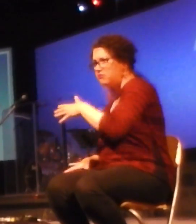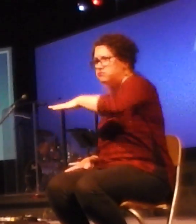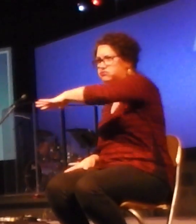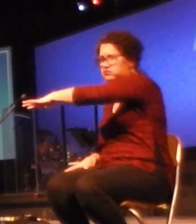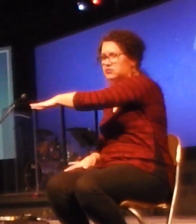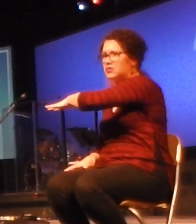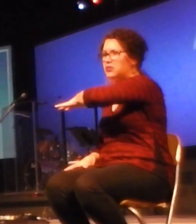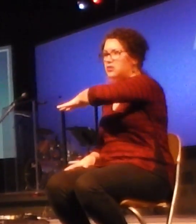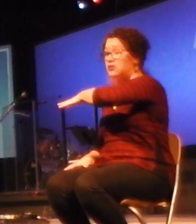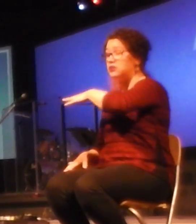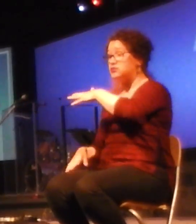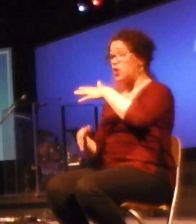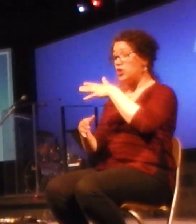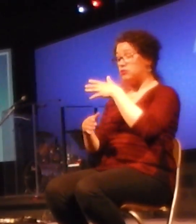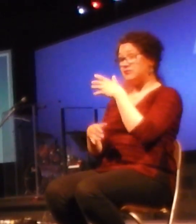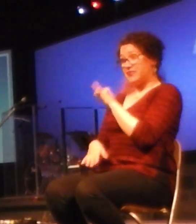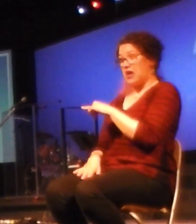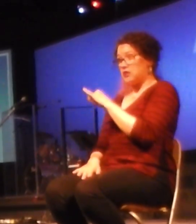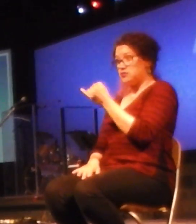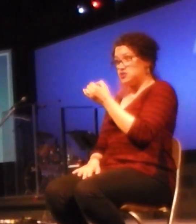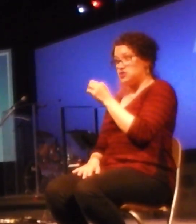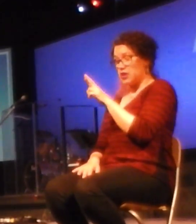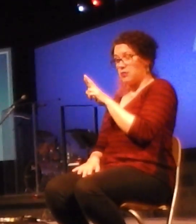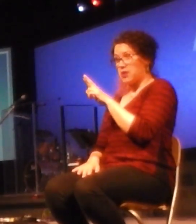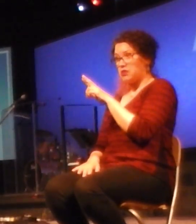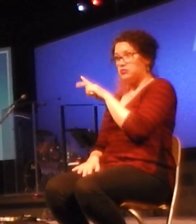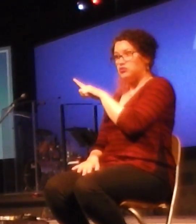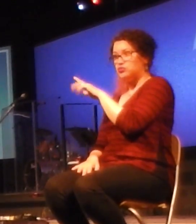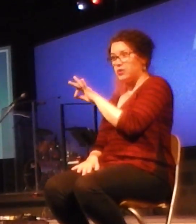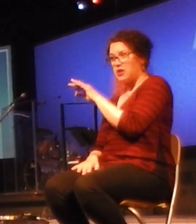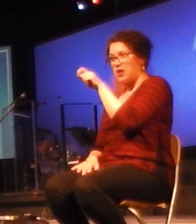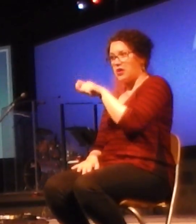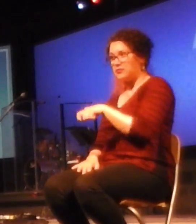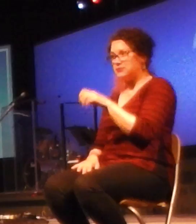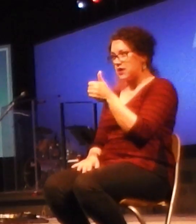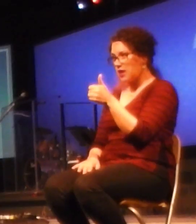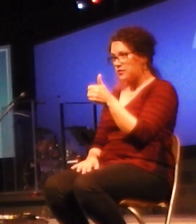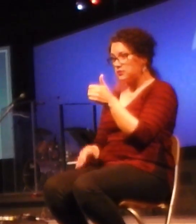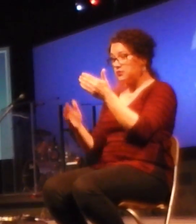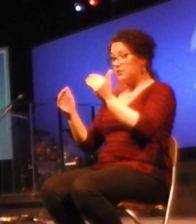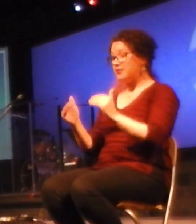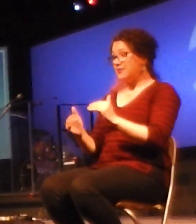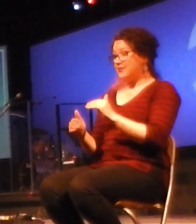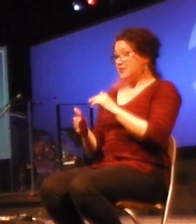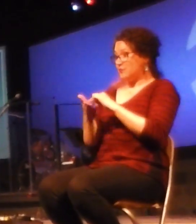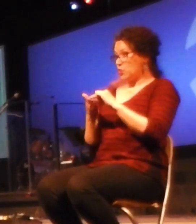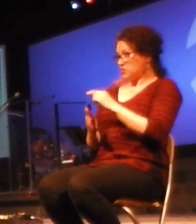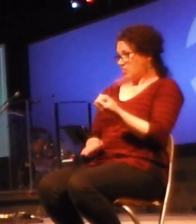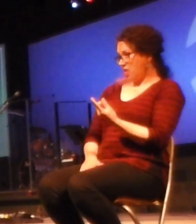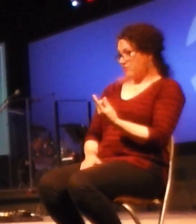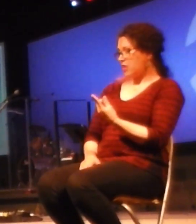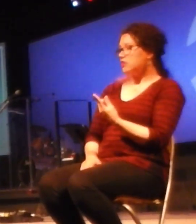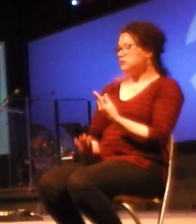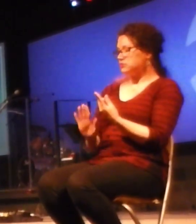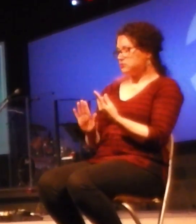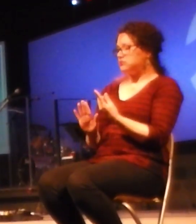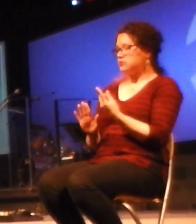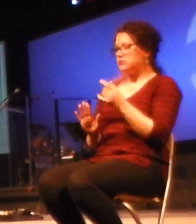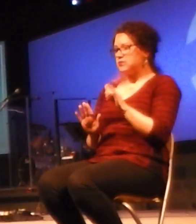was Jeremiah 29:10. Jeremiah 29:11 is the very next verse. And the reason why I stopped there is because